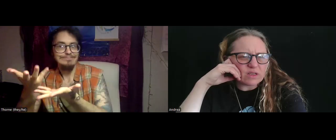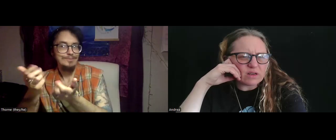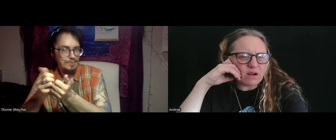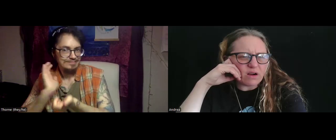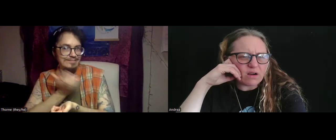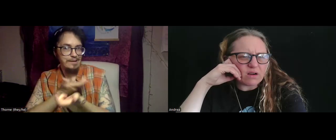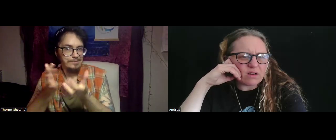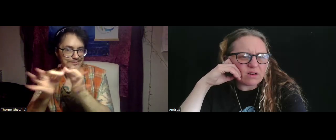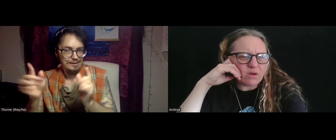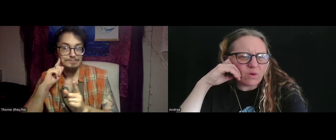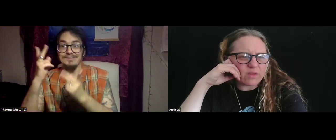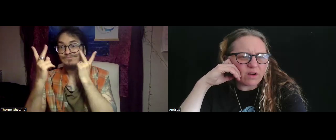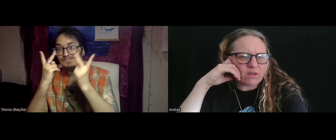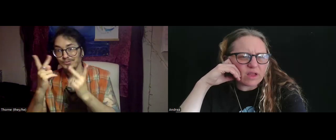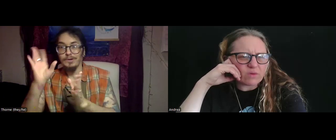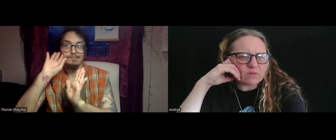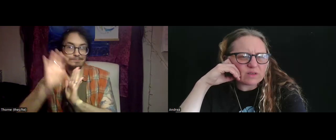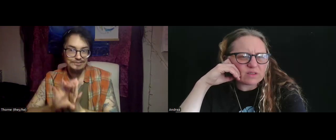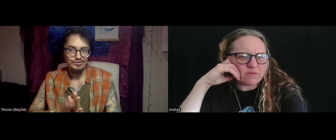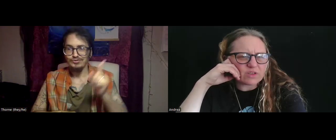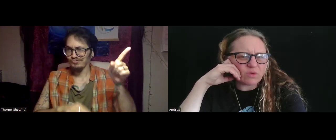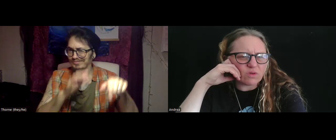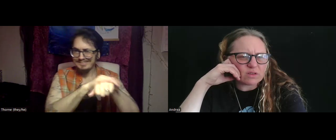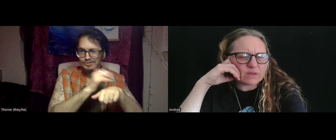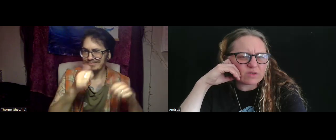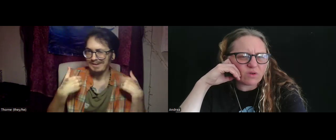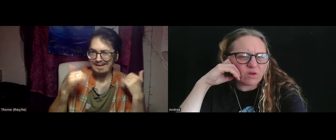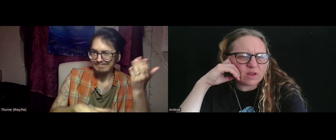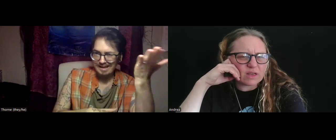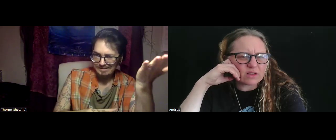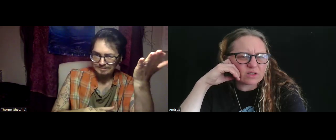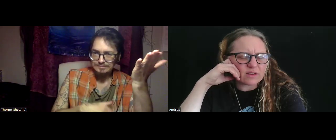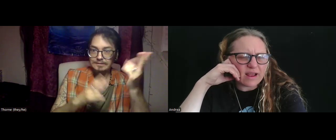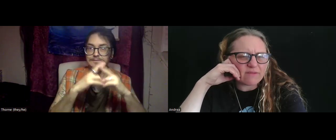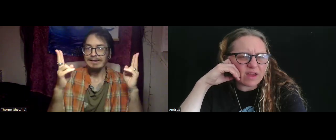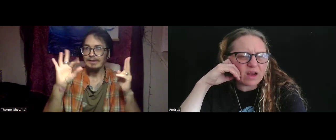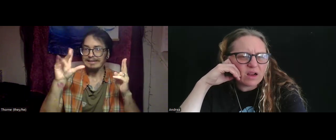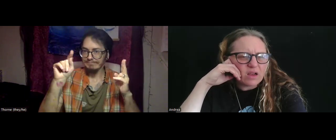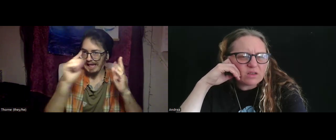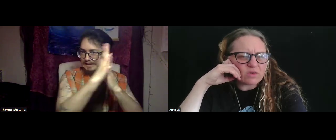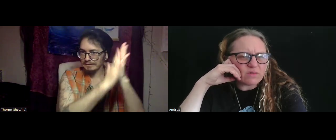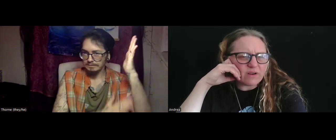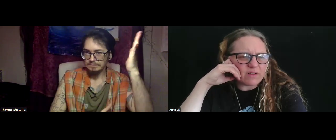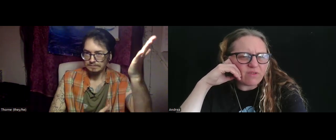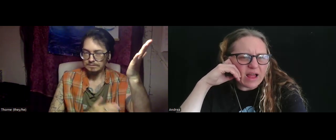in our, with our language because it's visual and it's pictorial, and English doesn't have that. So it's very